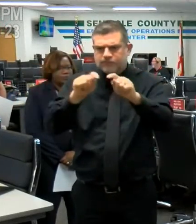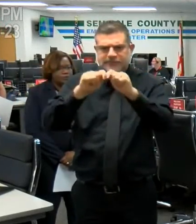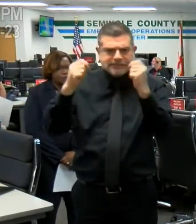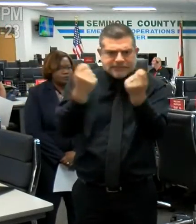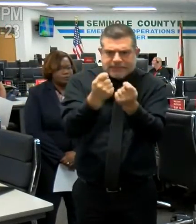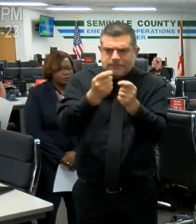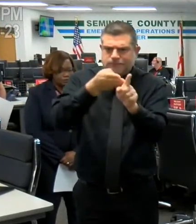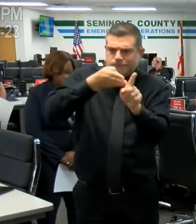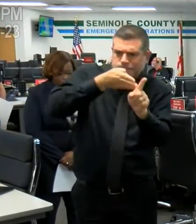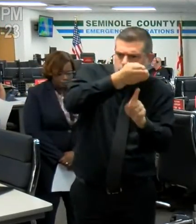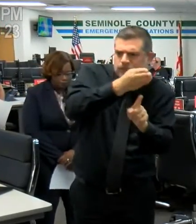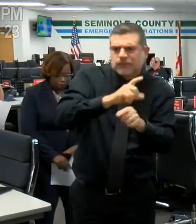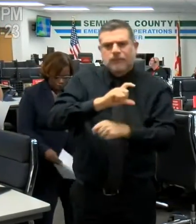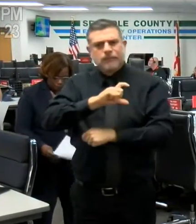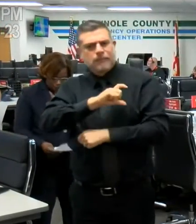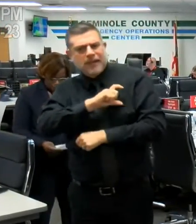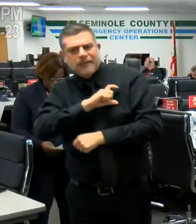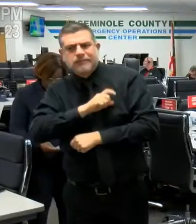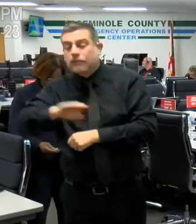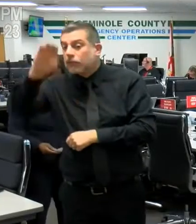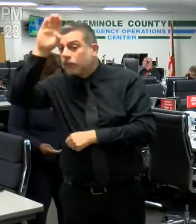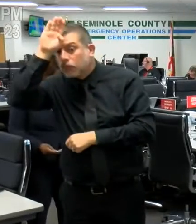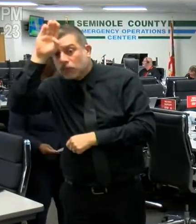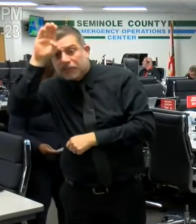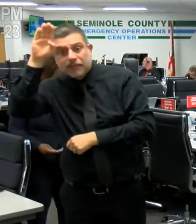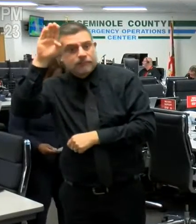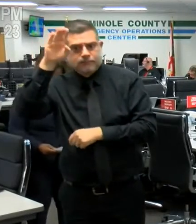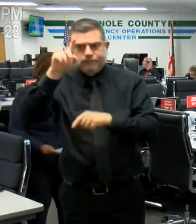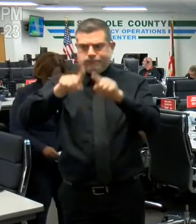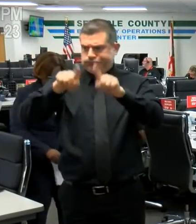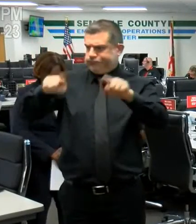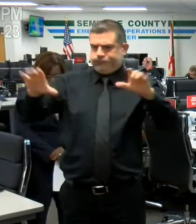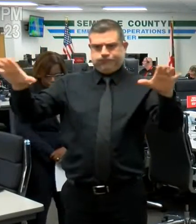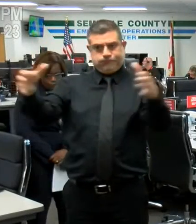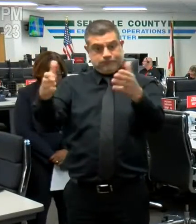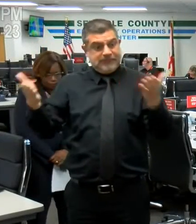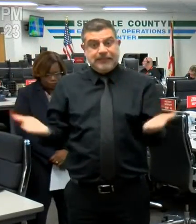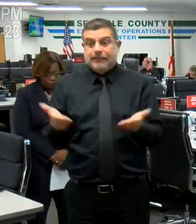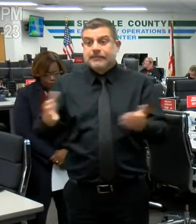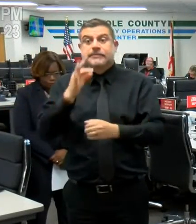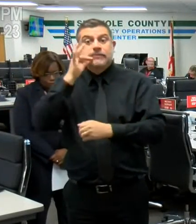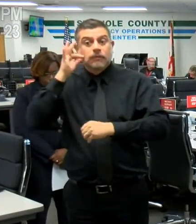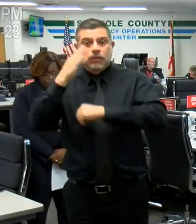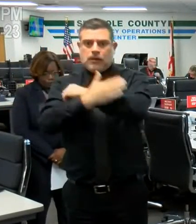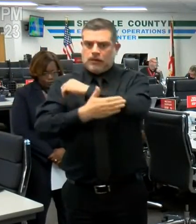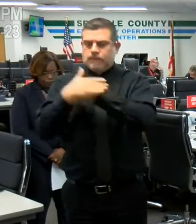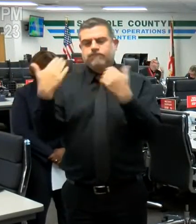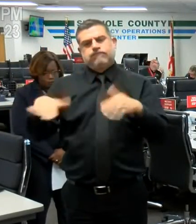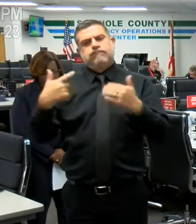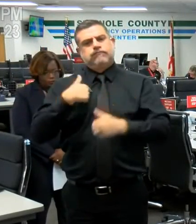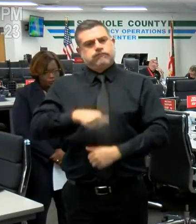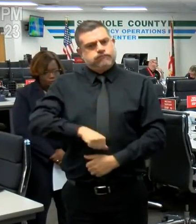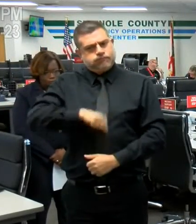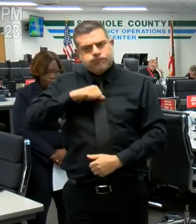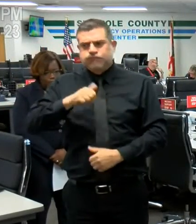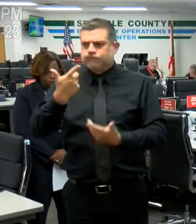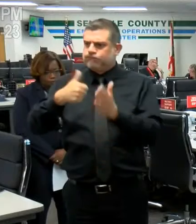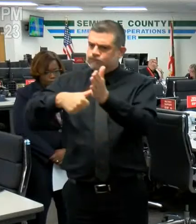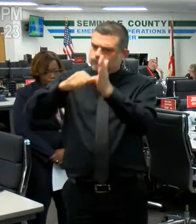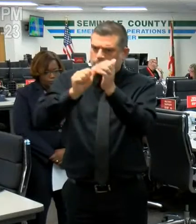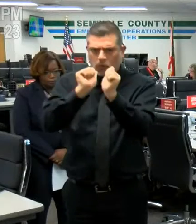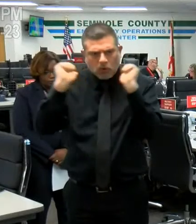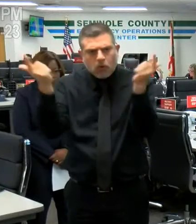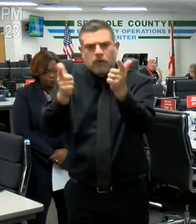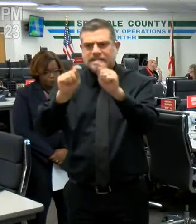the sheriff to the fire department. We in Seminole County are very proud of all of the members of the team that come together in times like